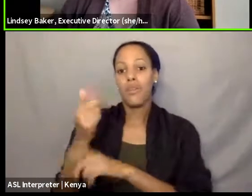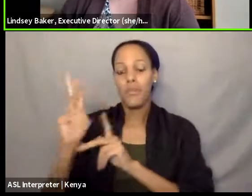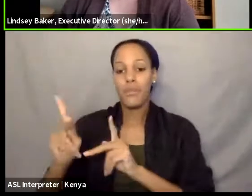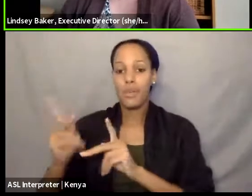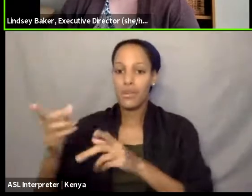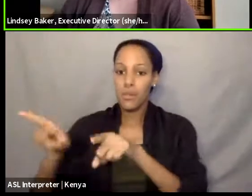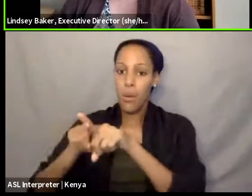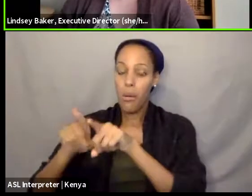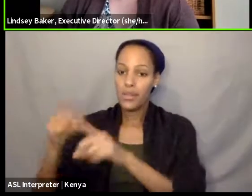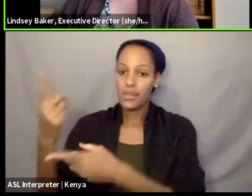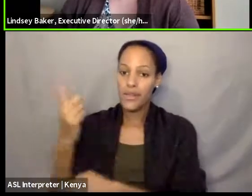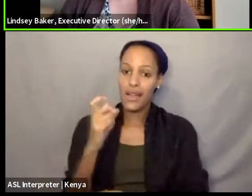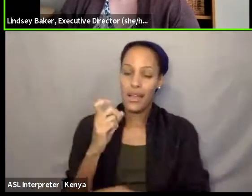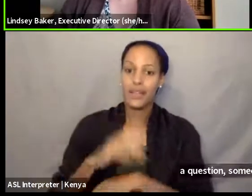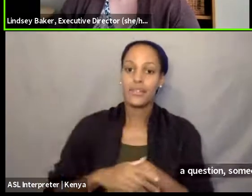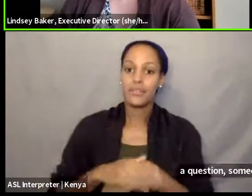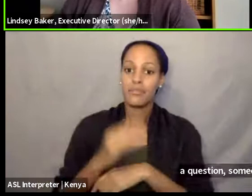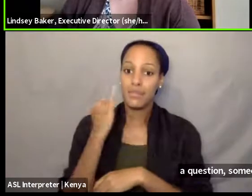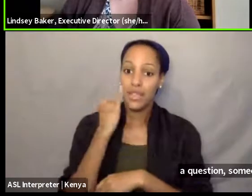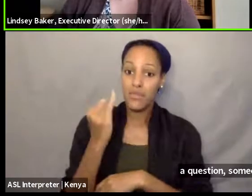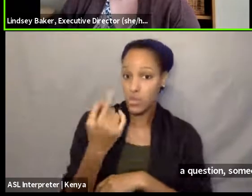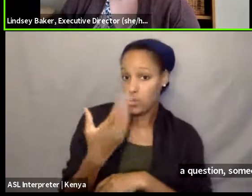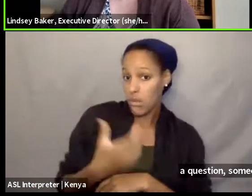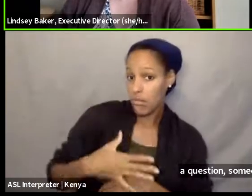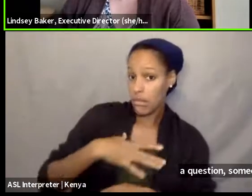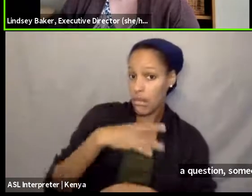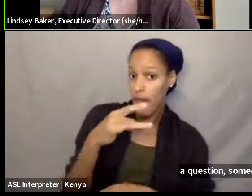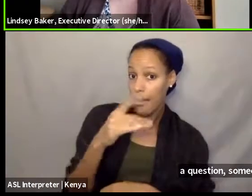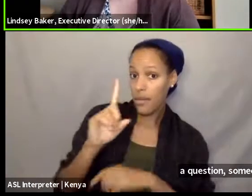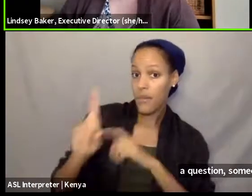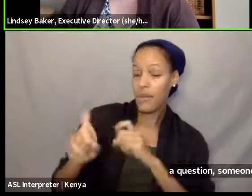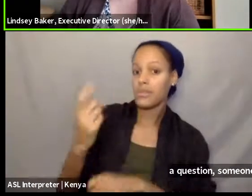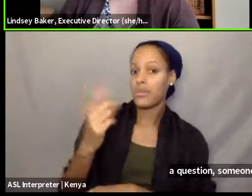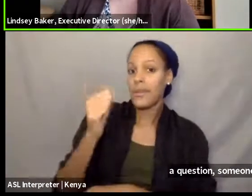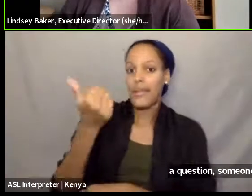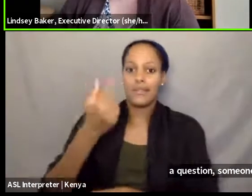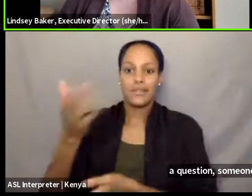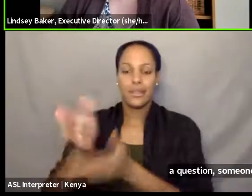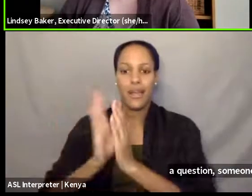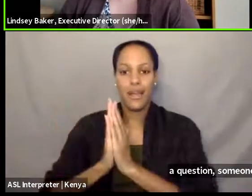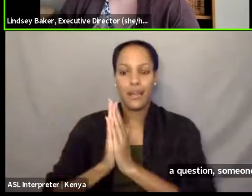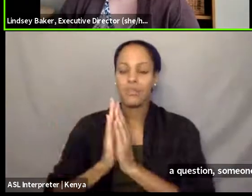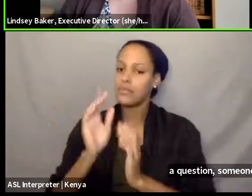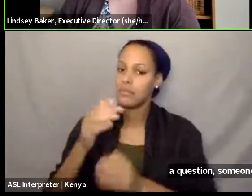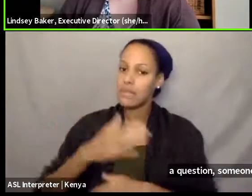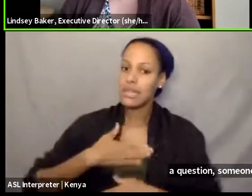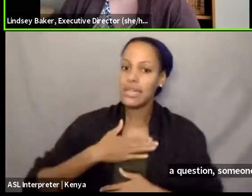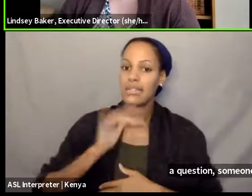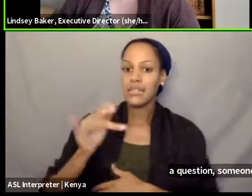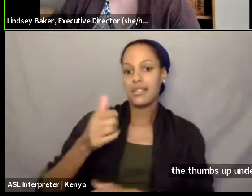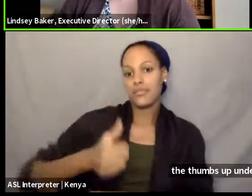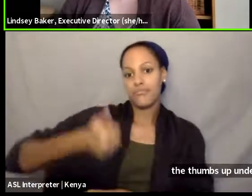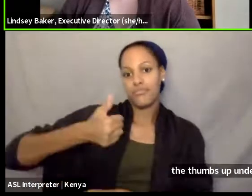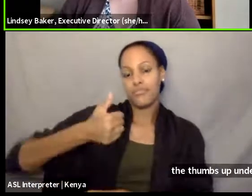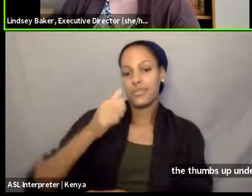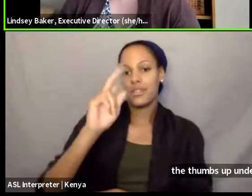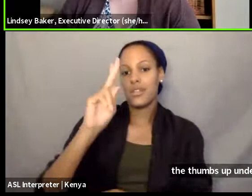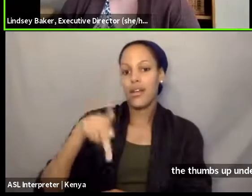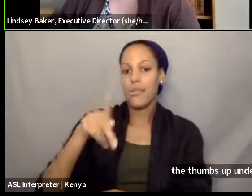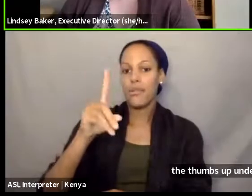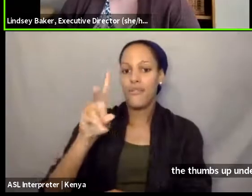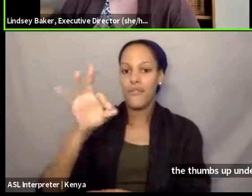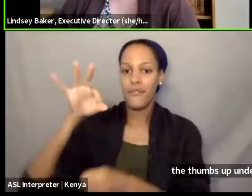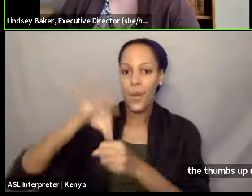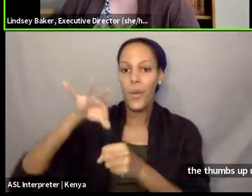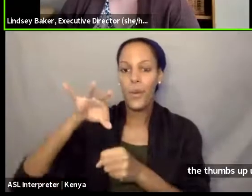someone has already put in the Q&A, click the thumbs up under it to upvote that question. This will let the moderator